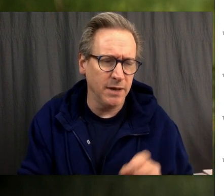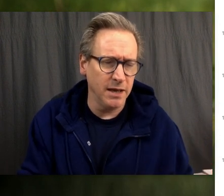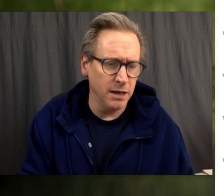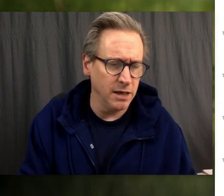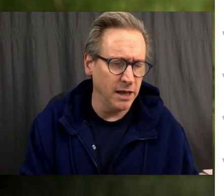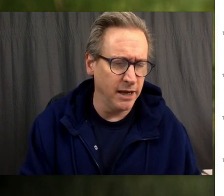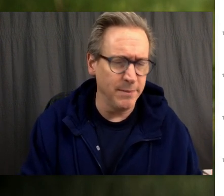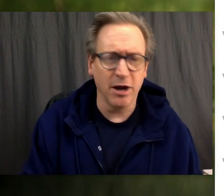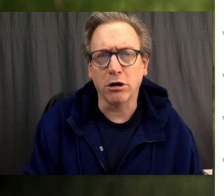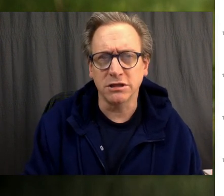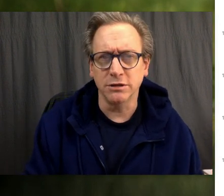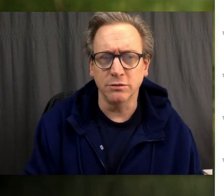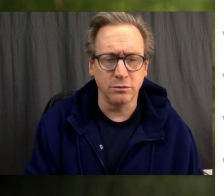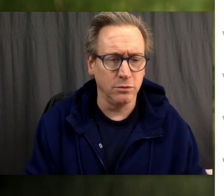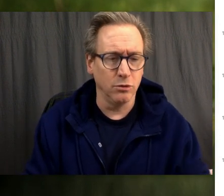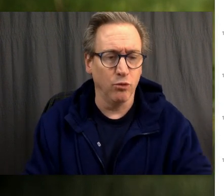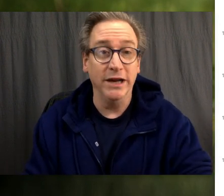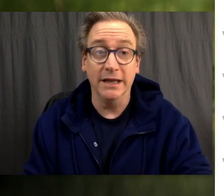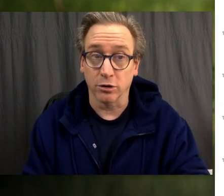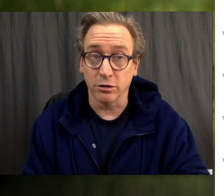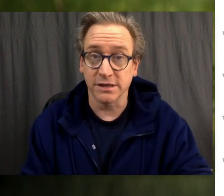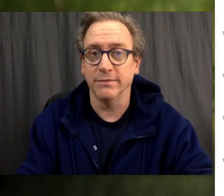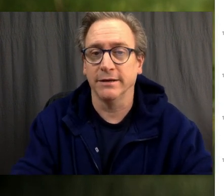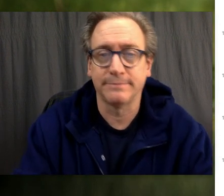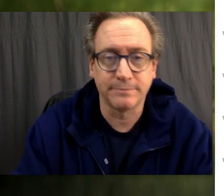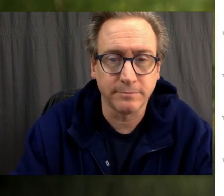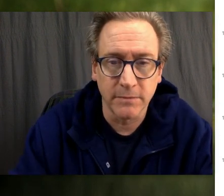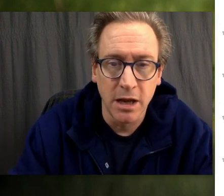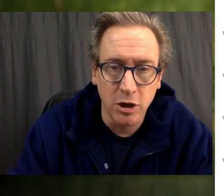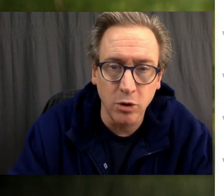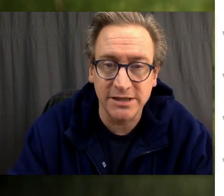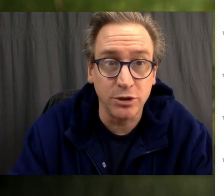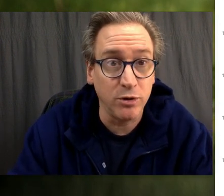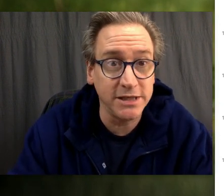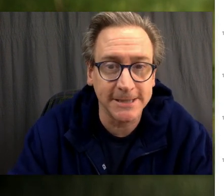it can be hard to relearn something. Cool, that's 2.6.